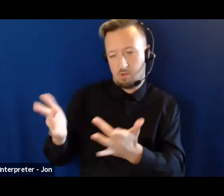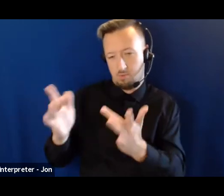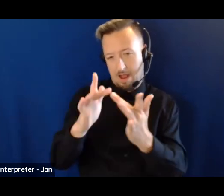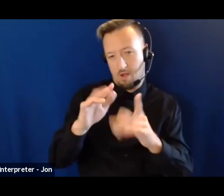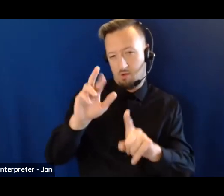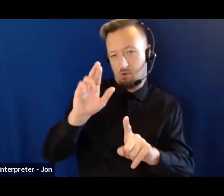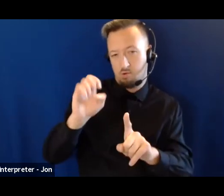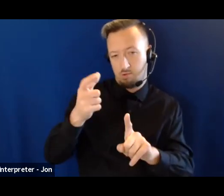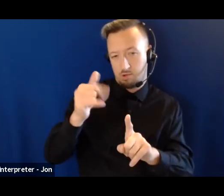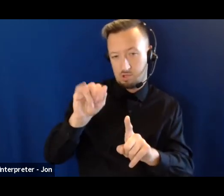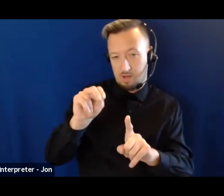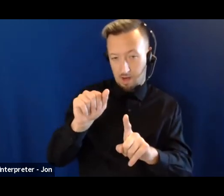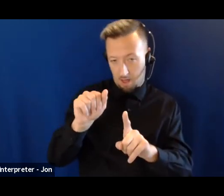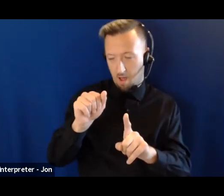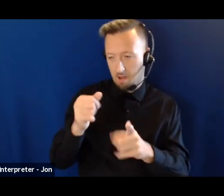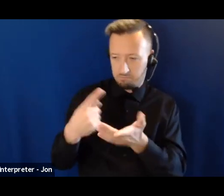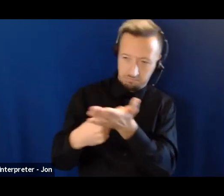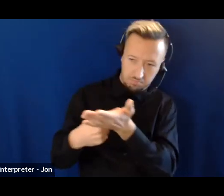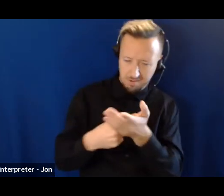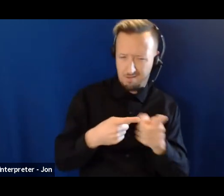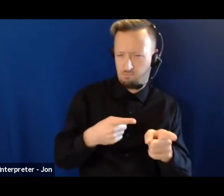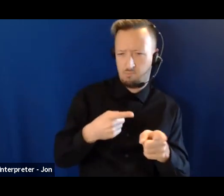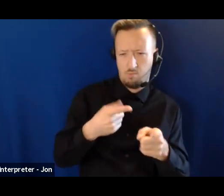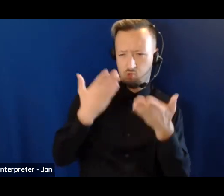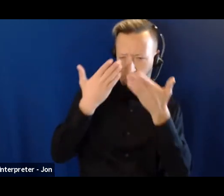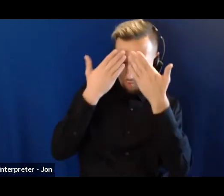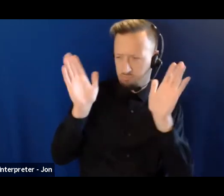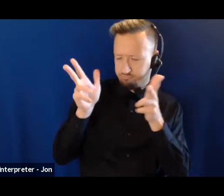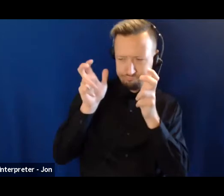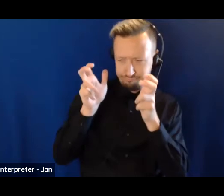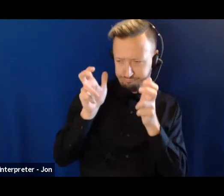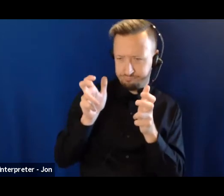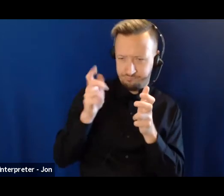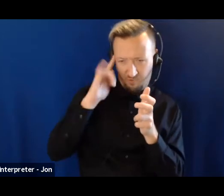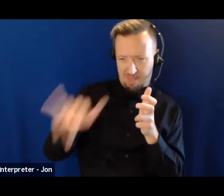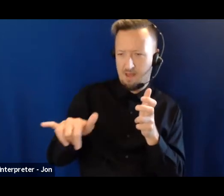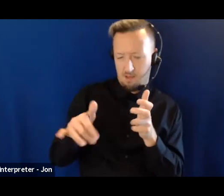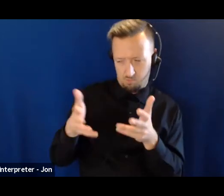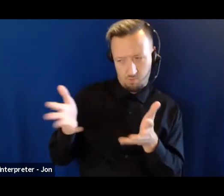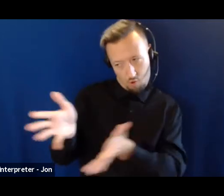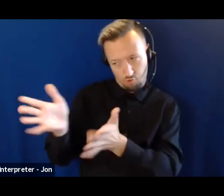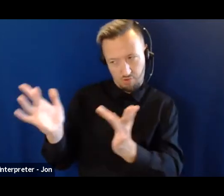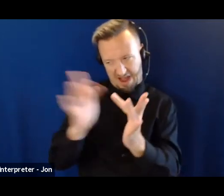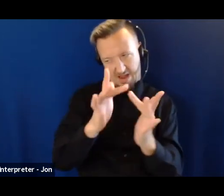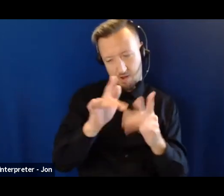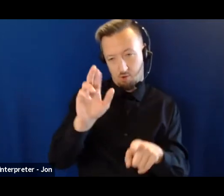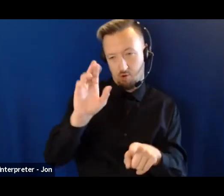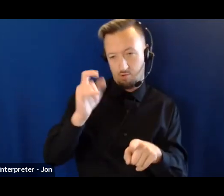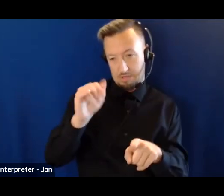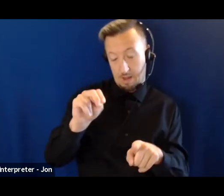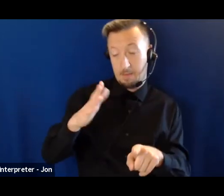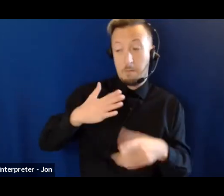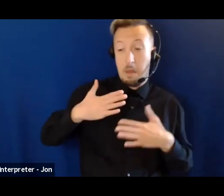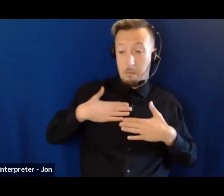And she's been super receptive to that. So I encourage you to do that. But my opinion